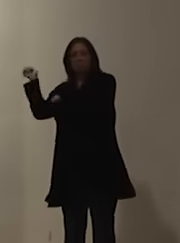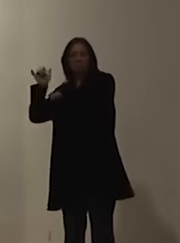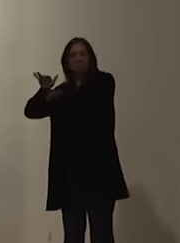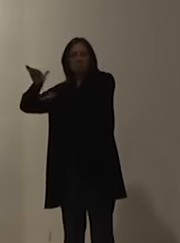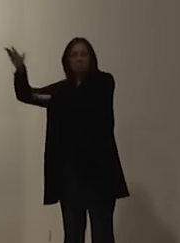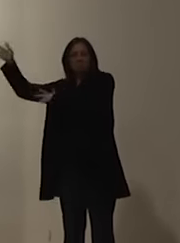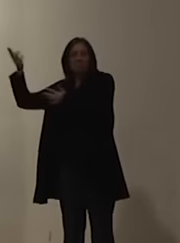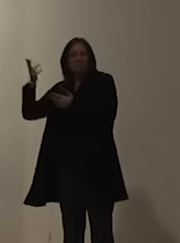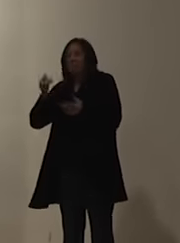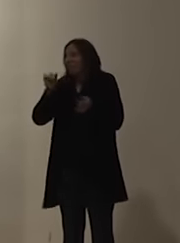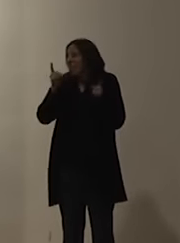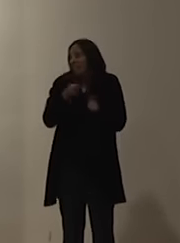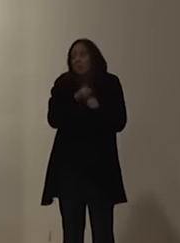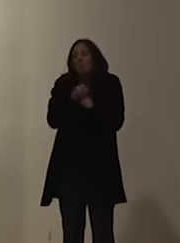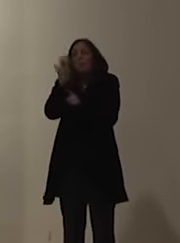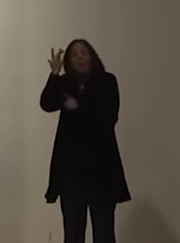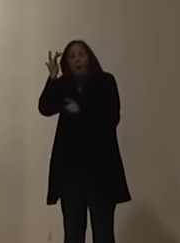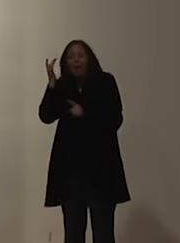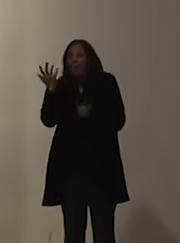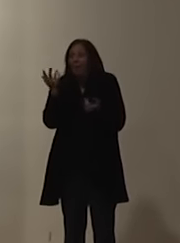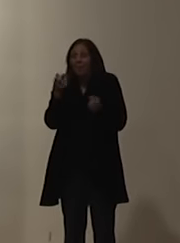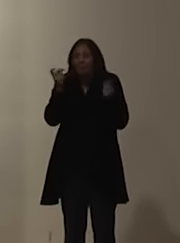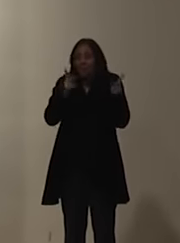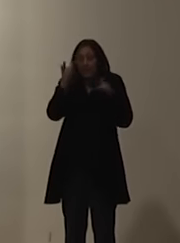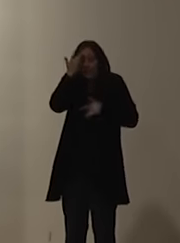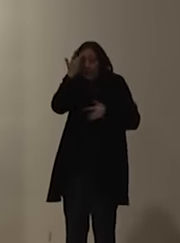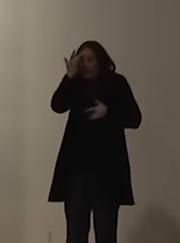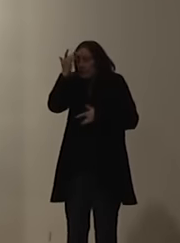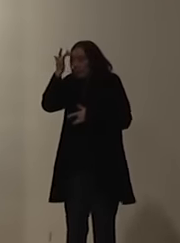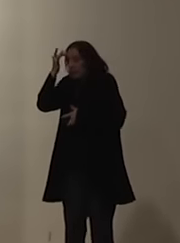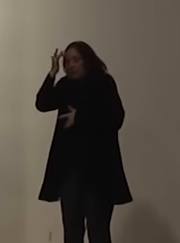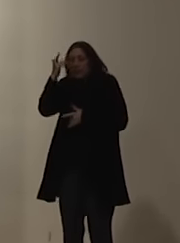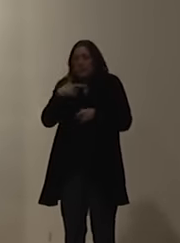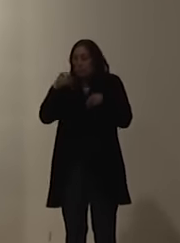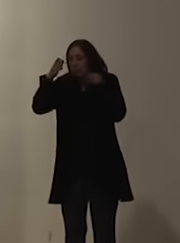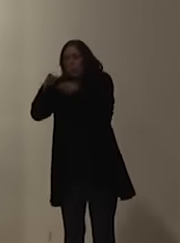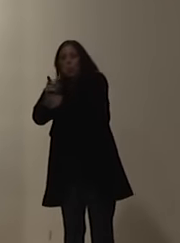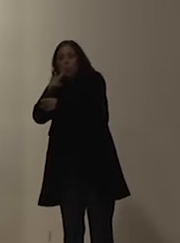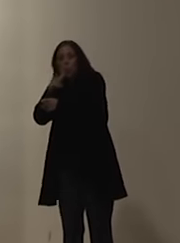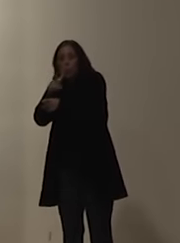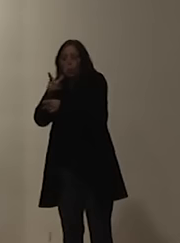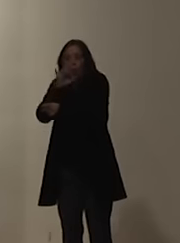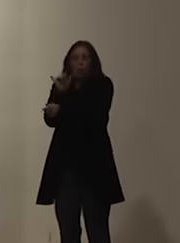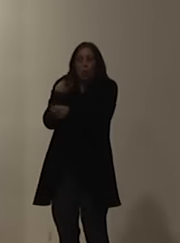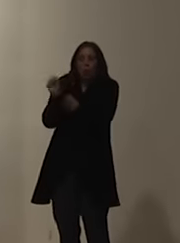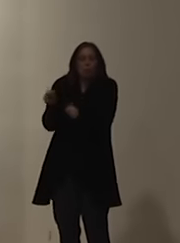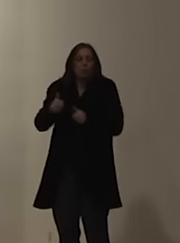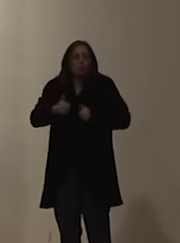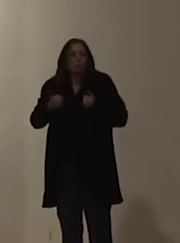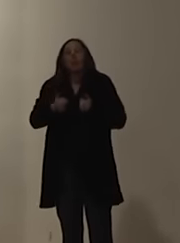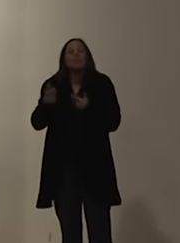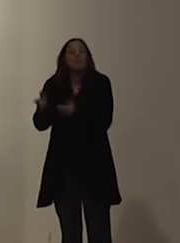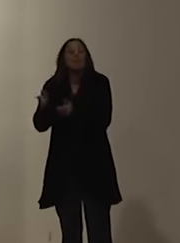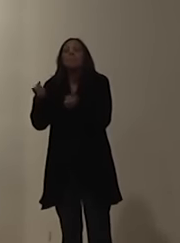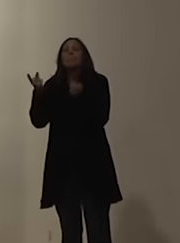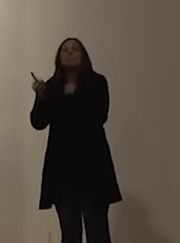by caring for others. But when the burial team went there, by then they had burial teams, baby was alive. So they brought